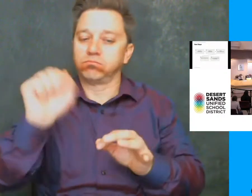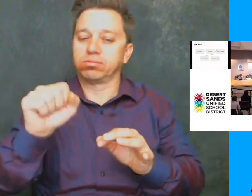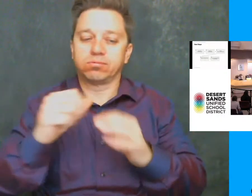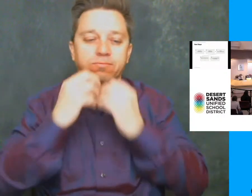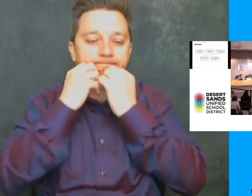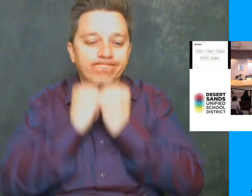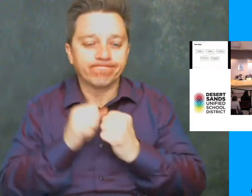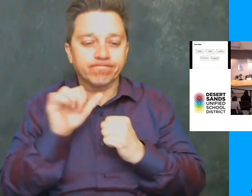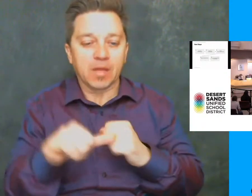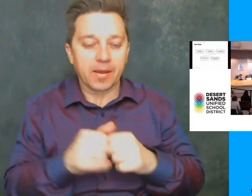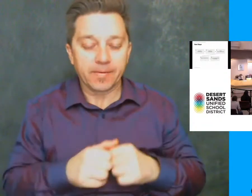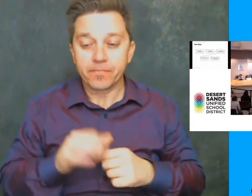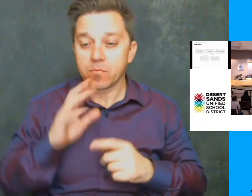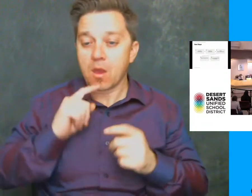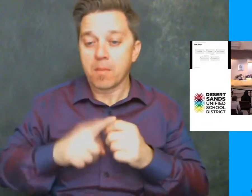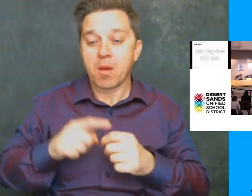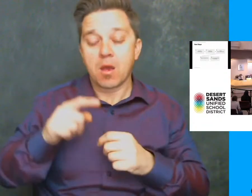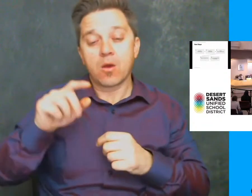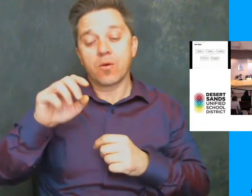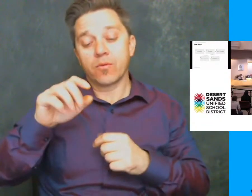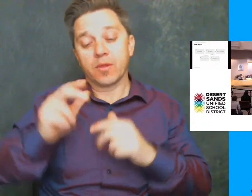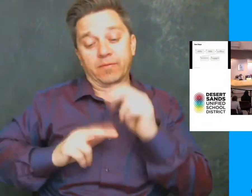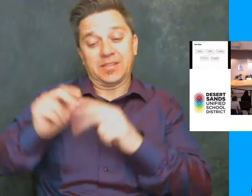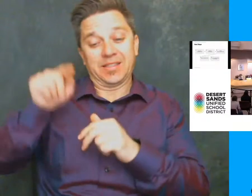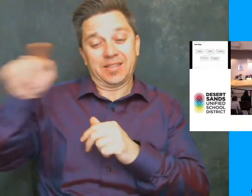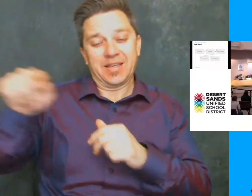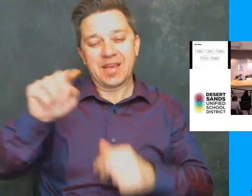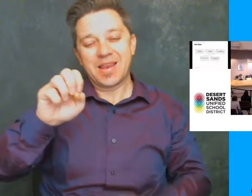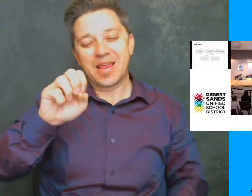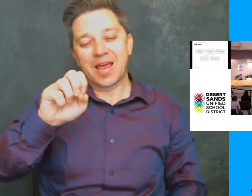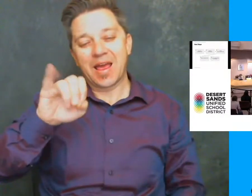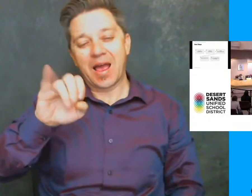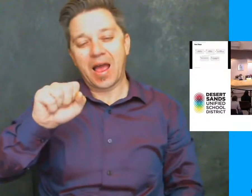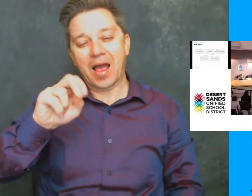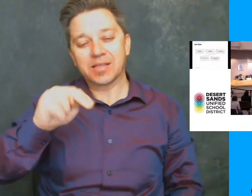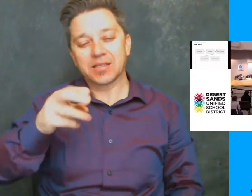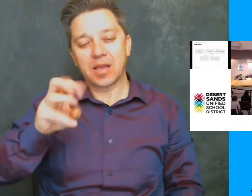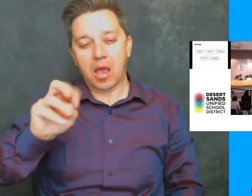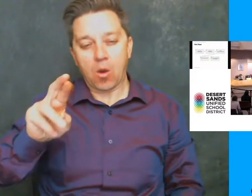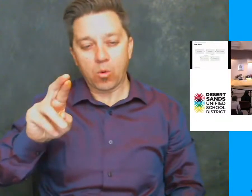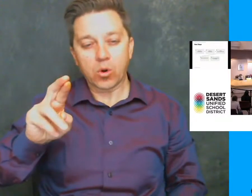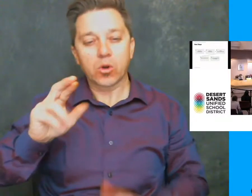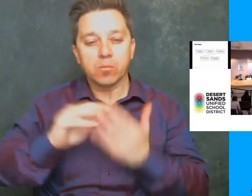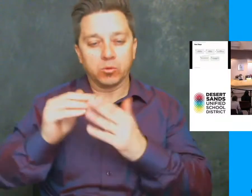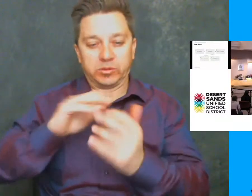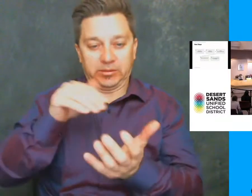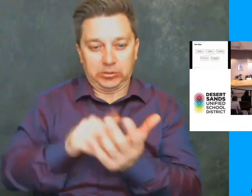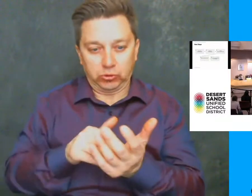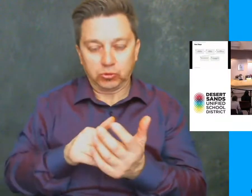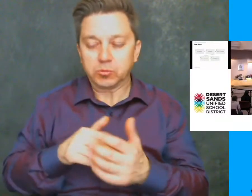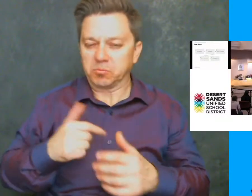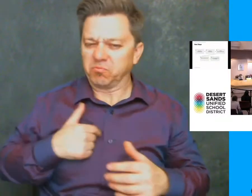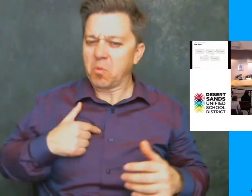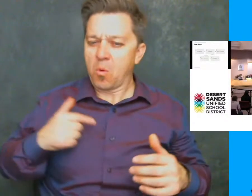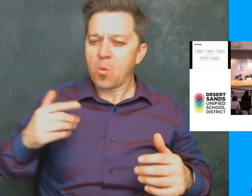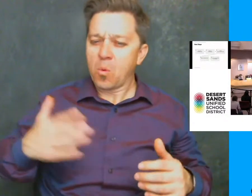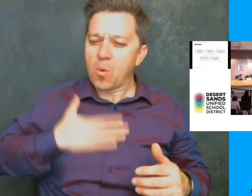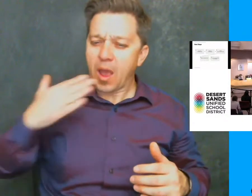the facility at the Eisenhower Community Center. I was happy to go with